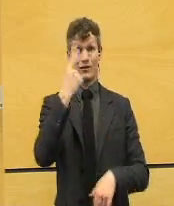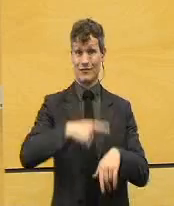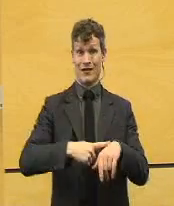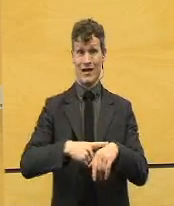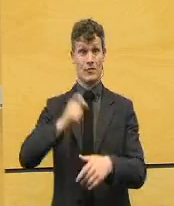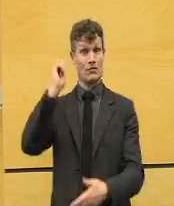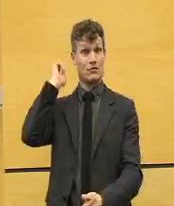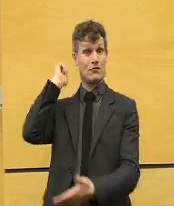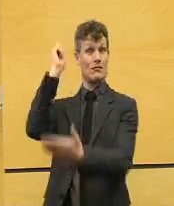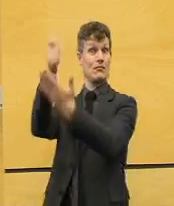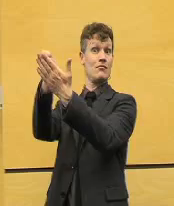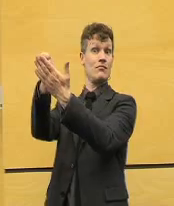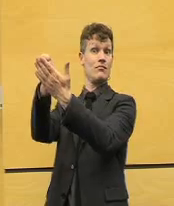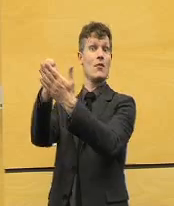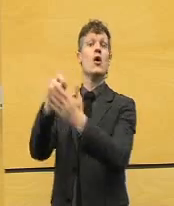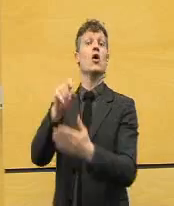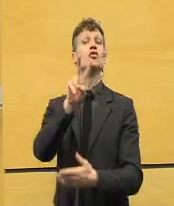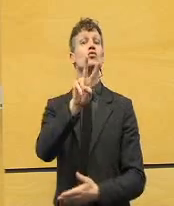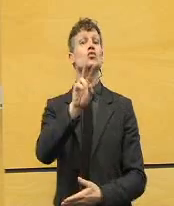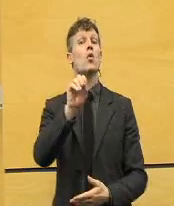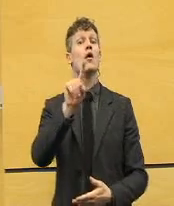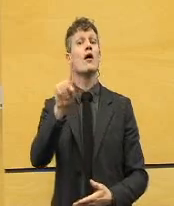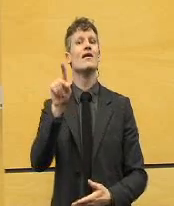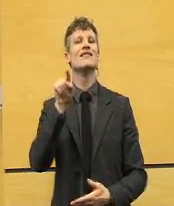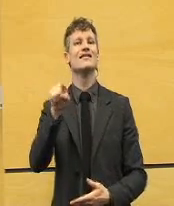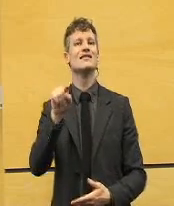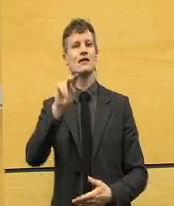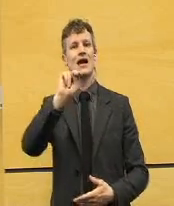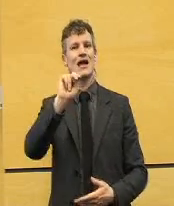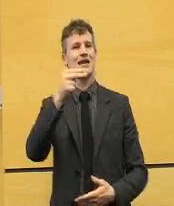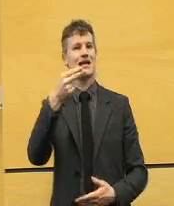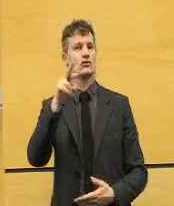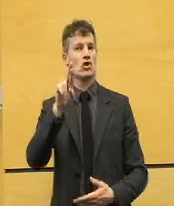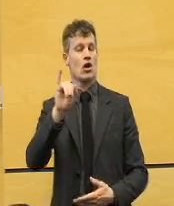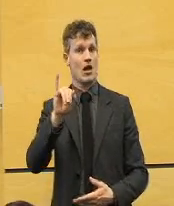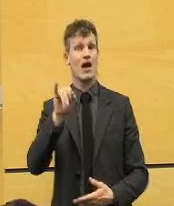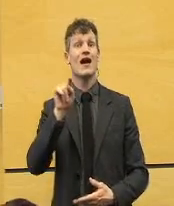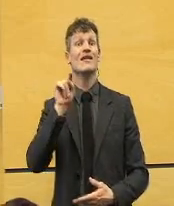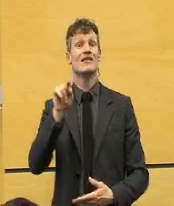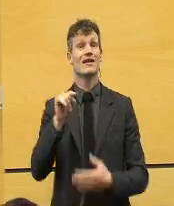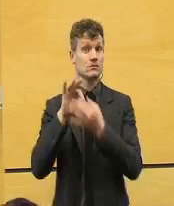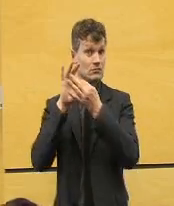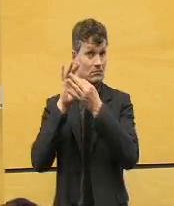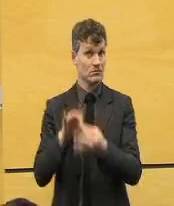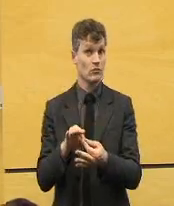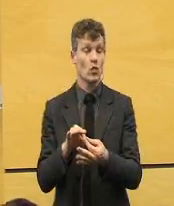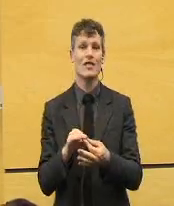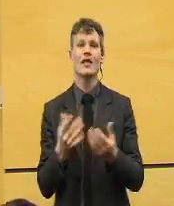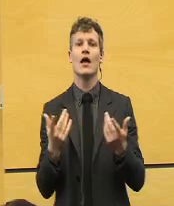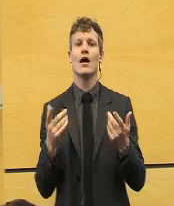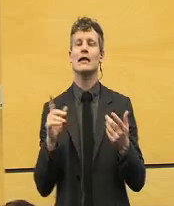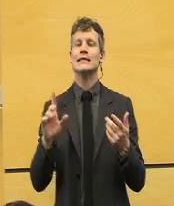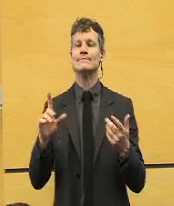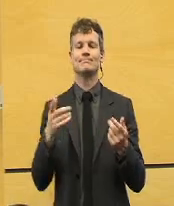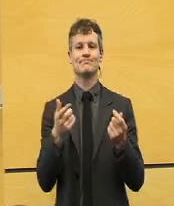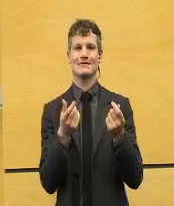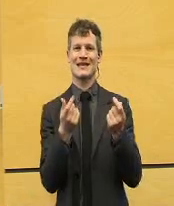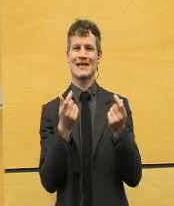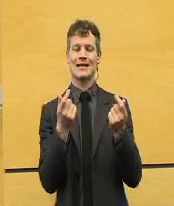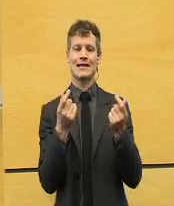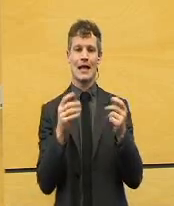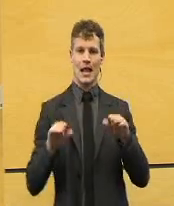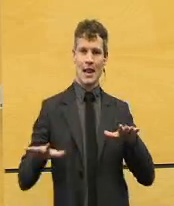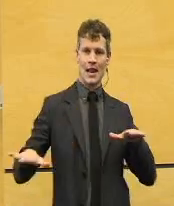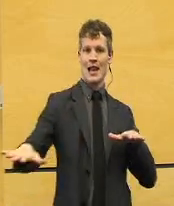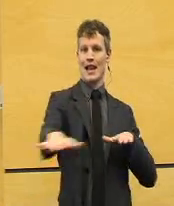in 2011. Is the case involved the Provincial Land Reform Office denying issuance